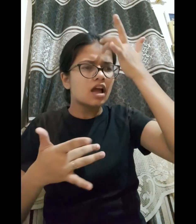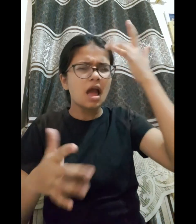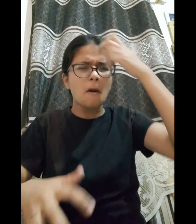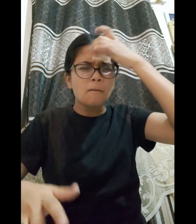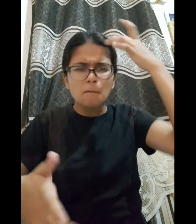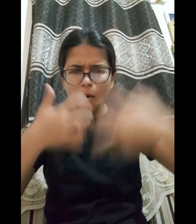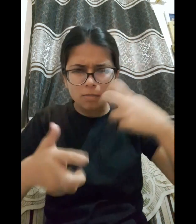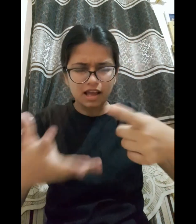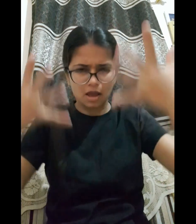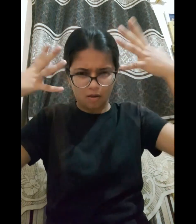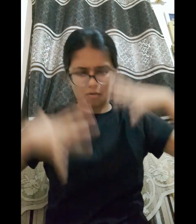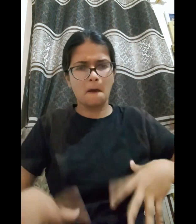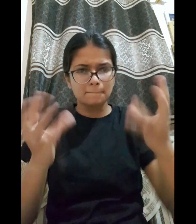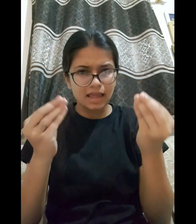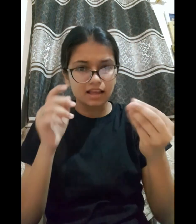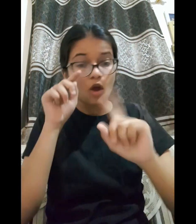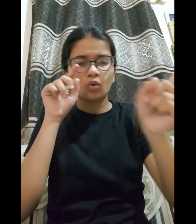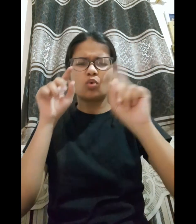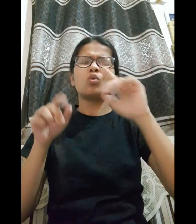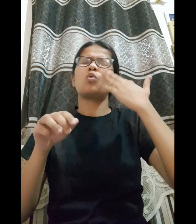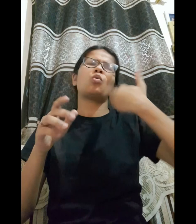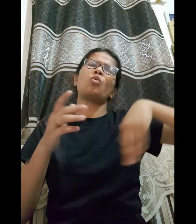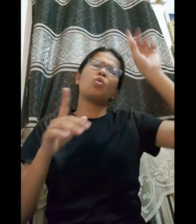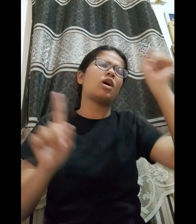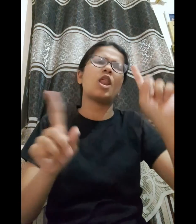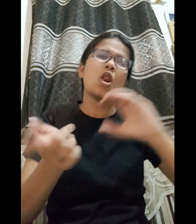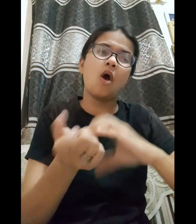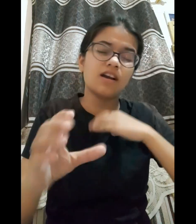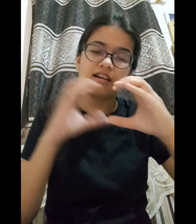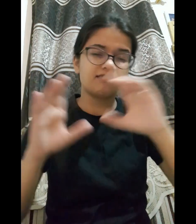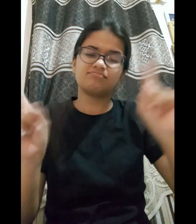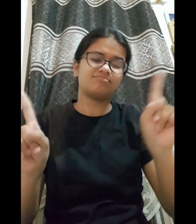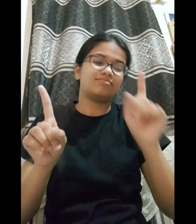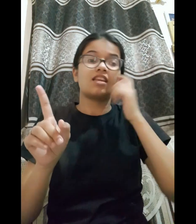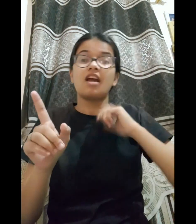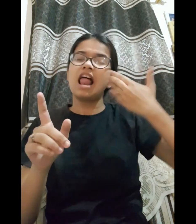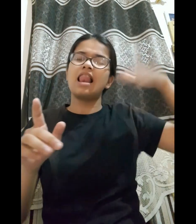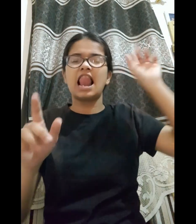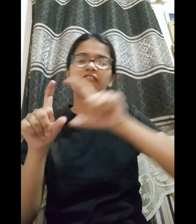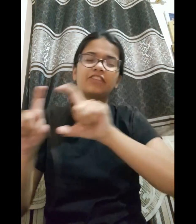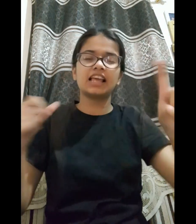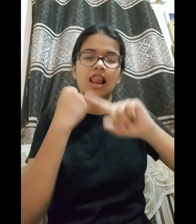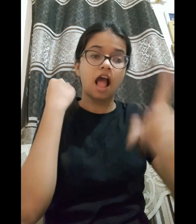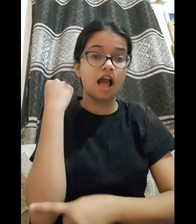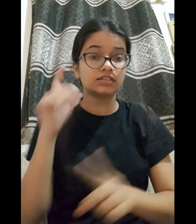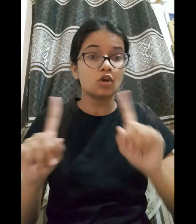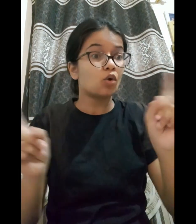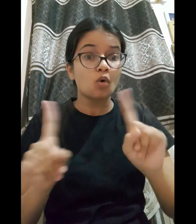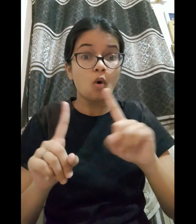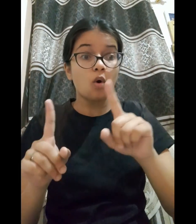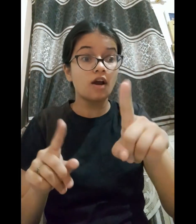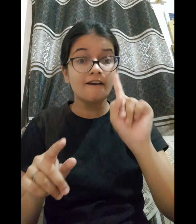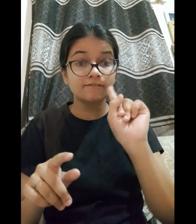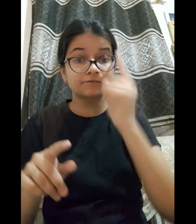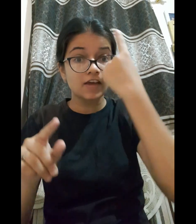may be the body ache troubled them the most. They'll say, no, this was on that particular day, on last week. No, you have to be precise here. Because a